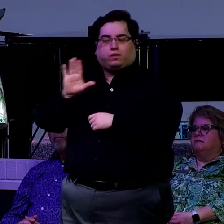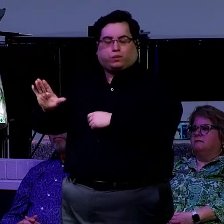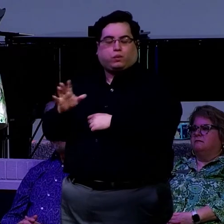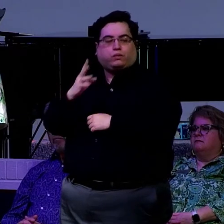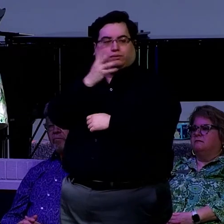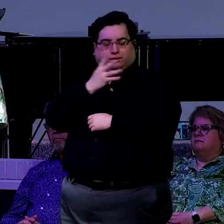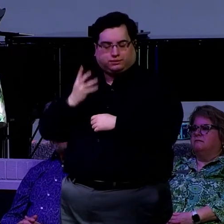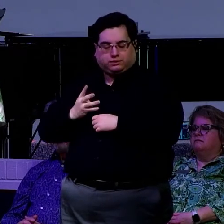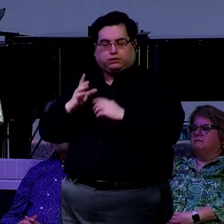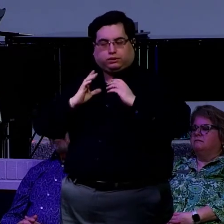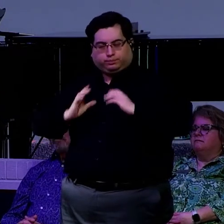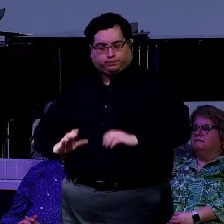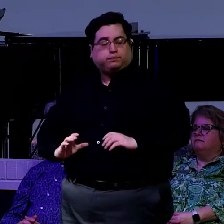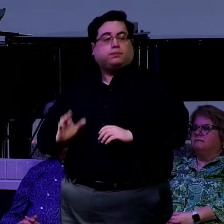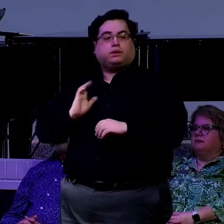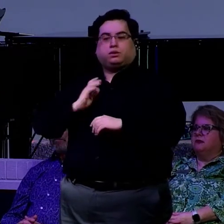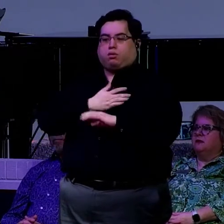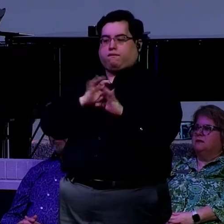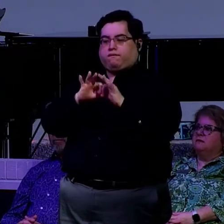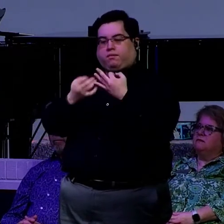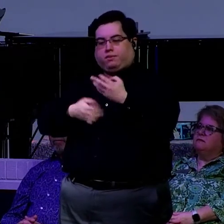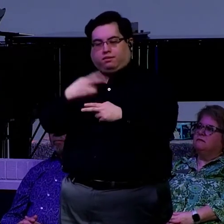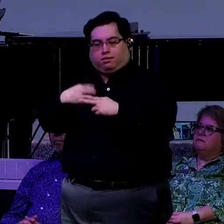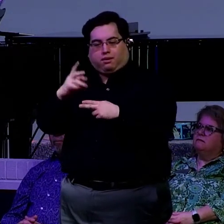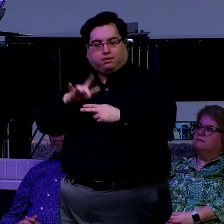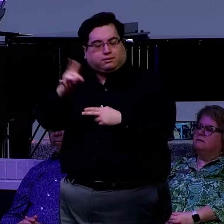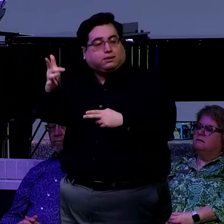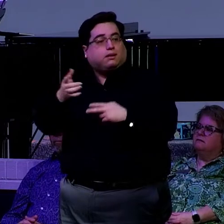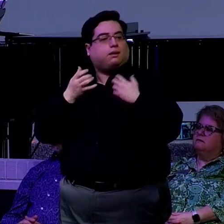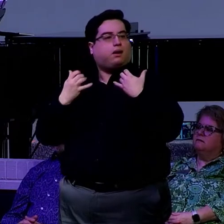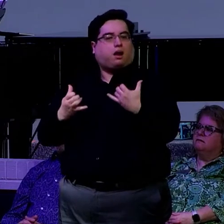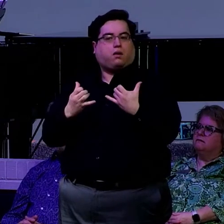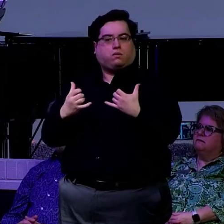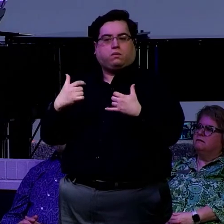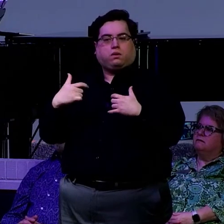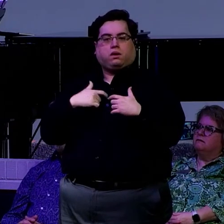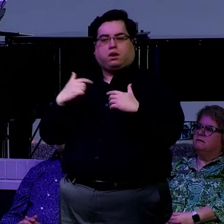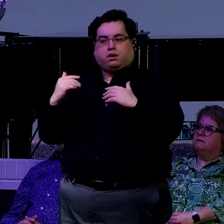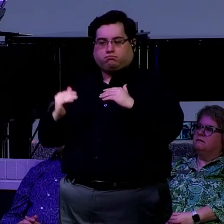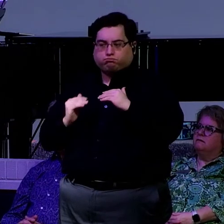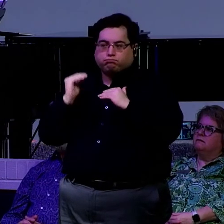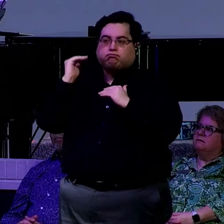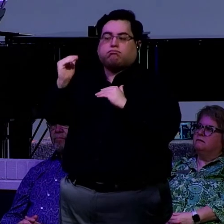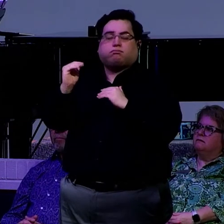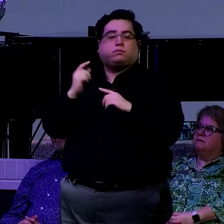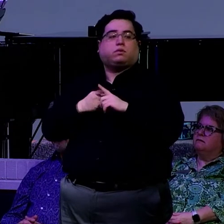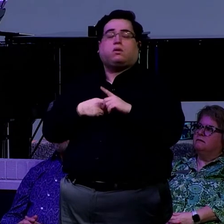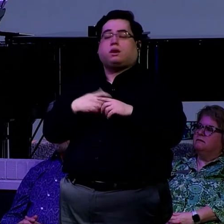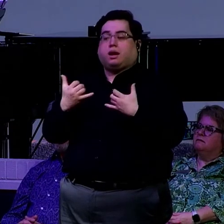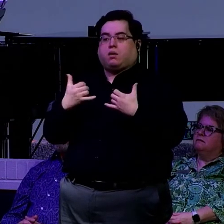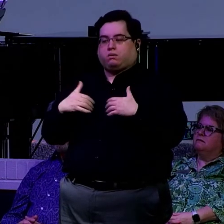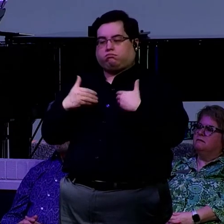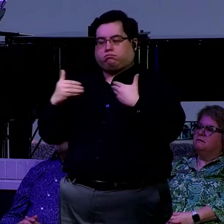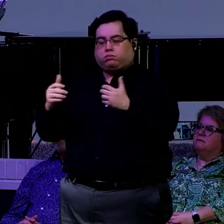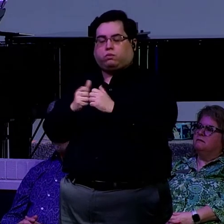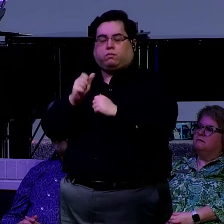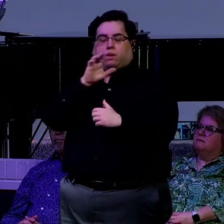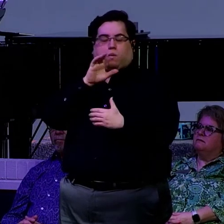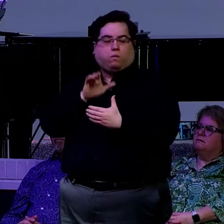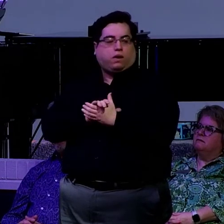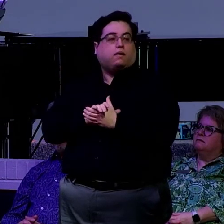family. It's our family legacy. Now, I moved up forward from my wife, Rachel, and my daughter,